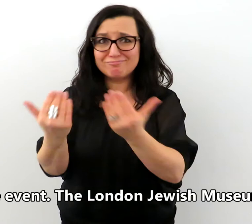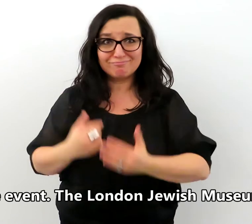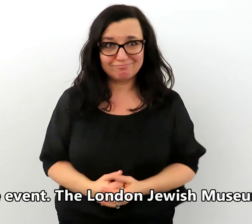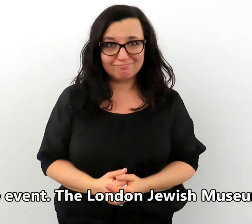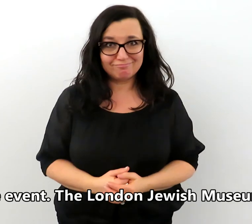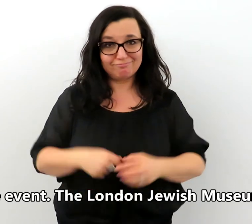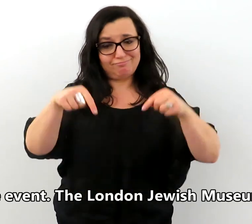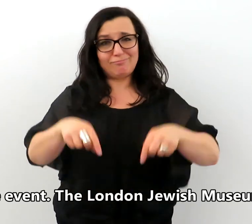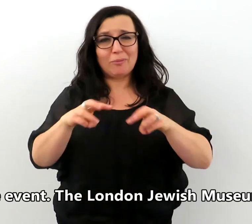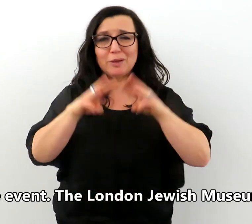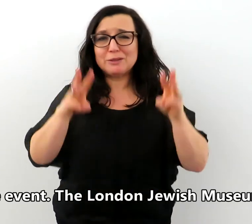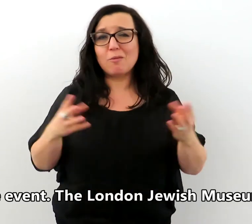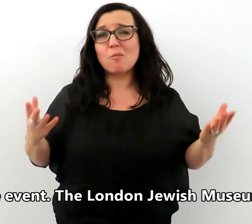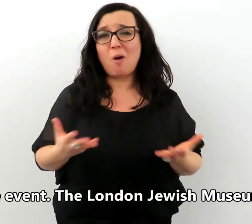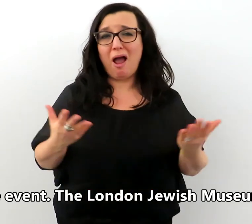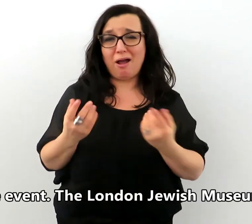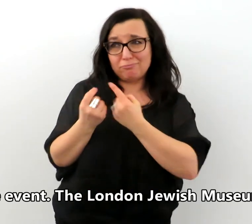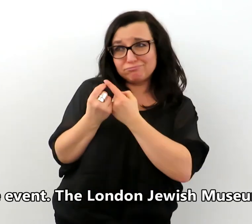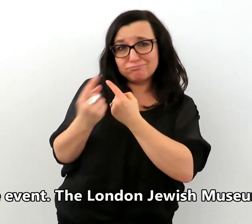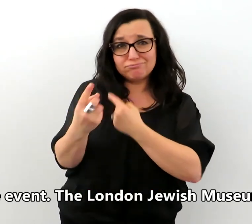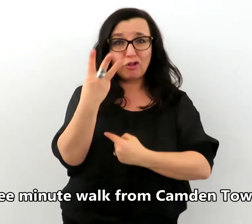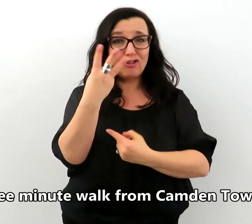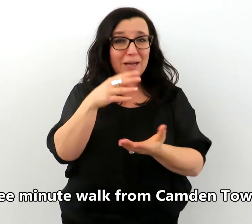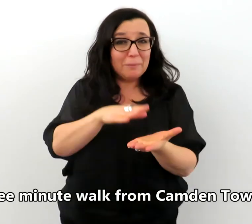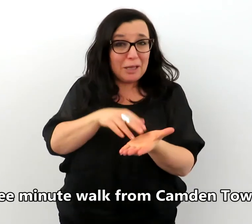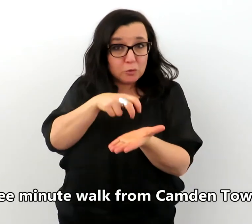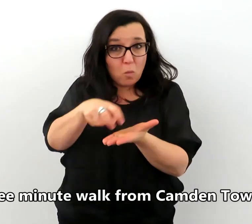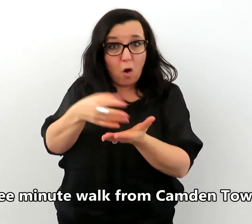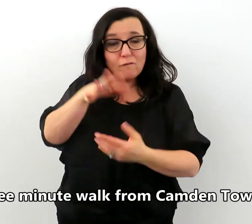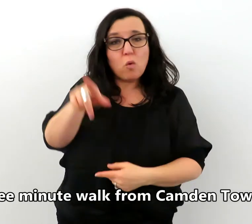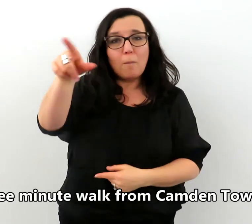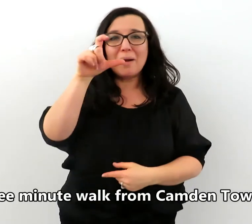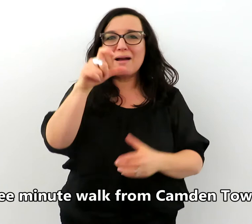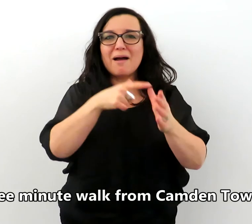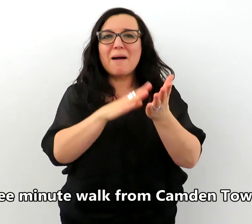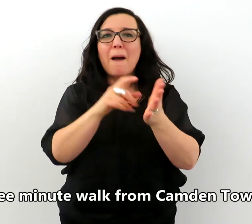a free event the London Jewish Museum is only a three-minute walk from Camden town